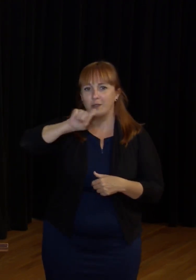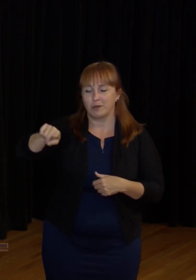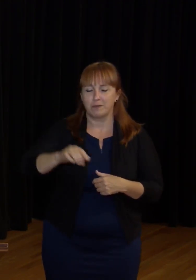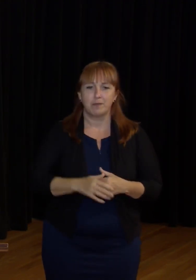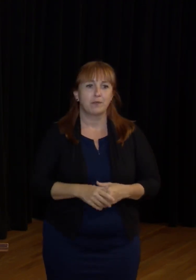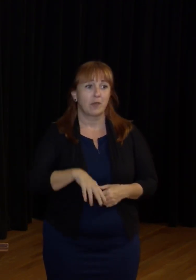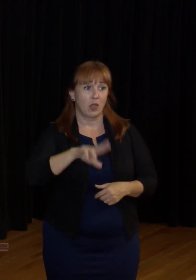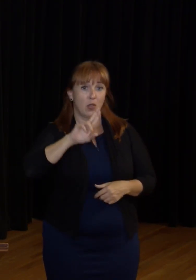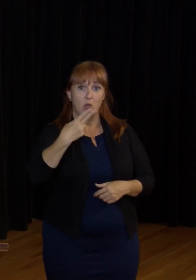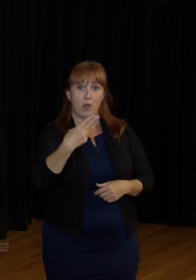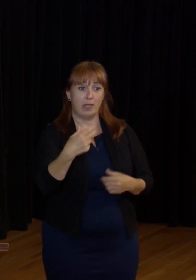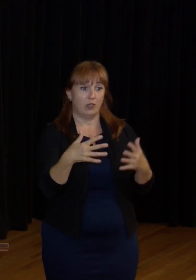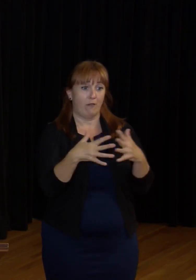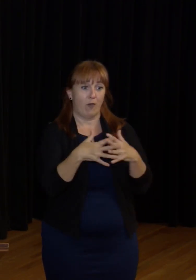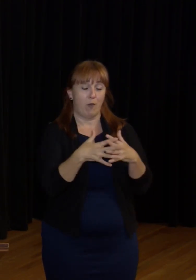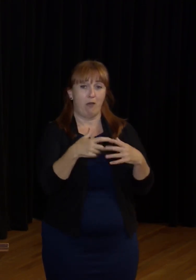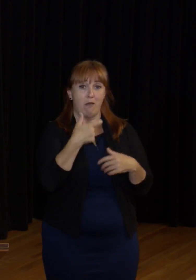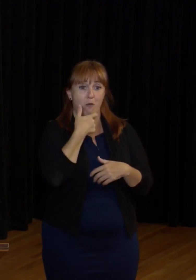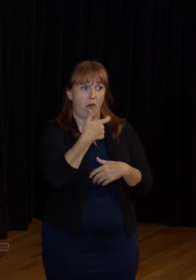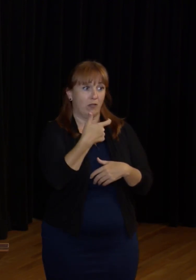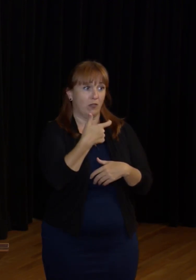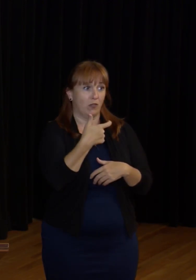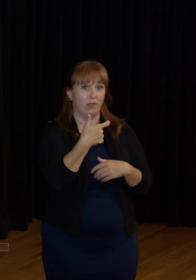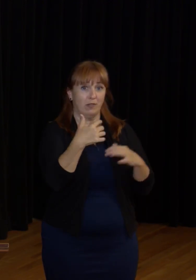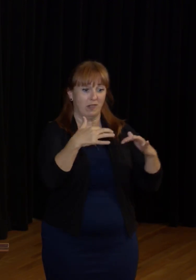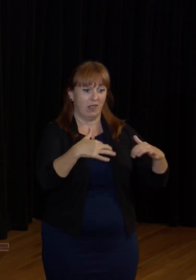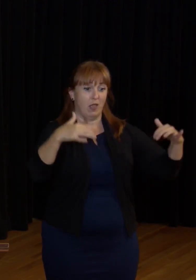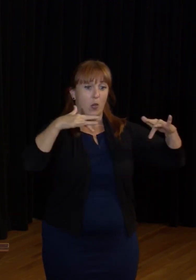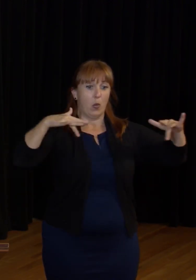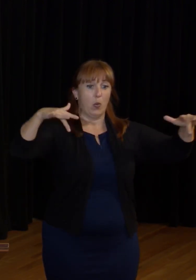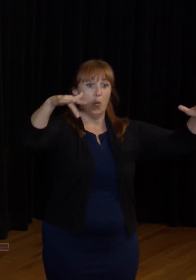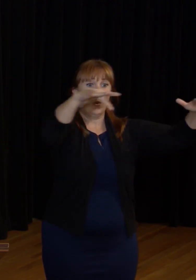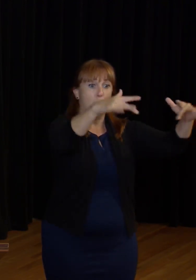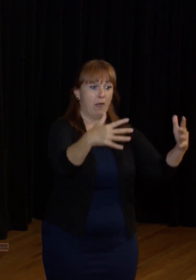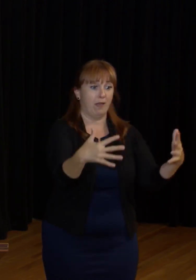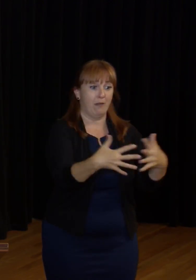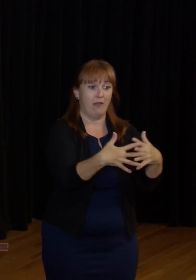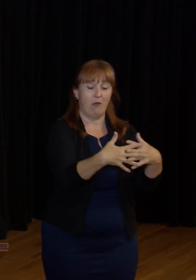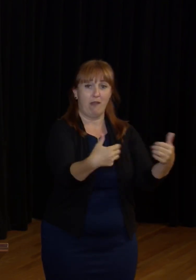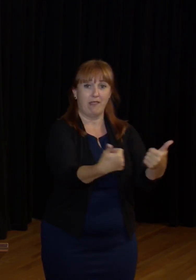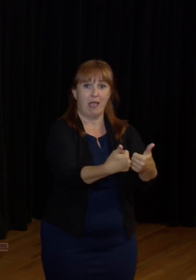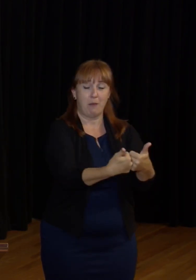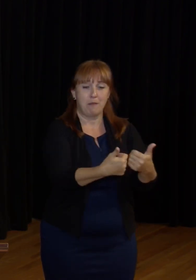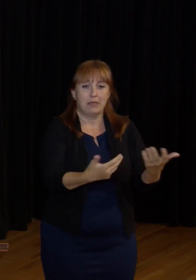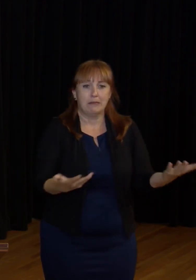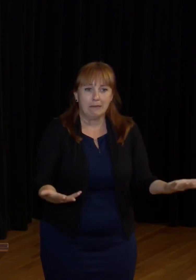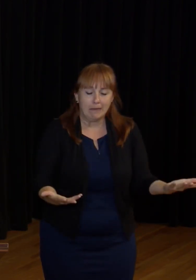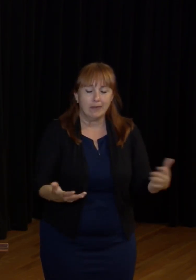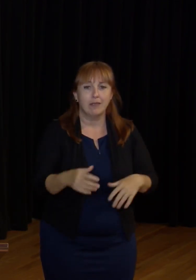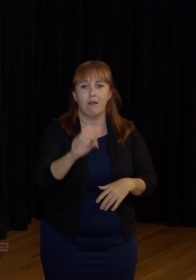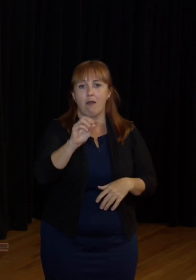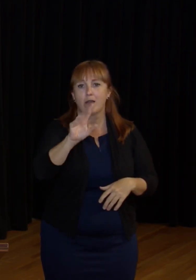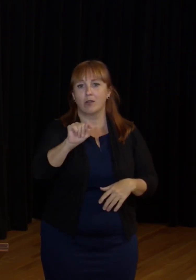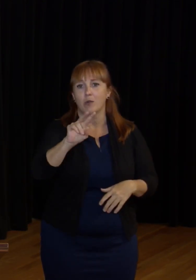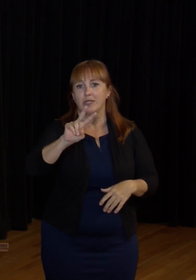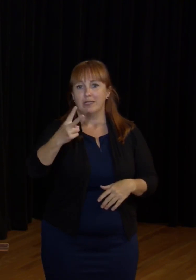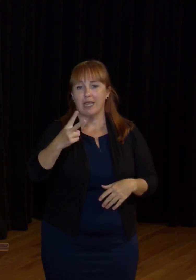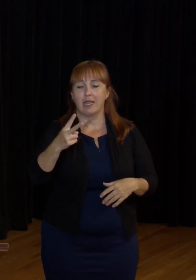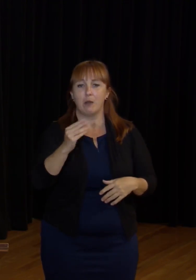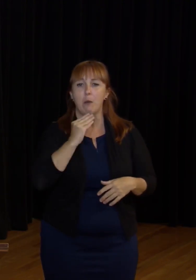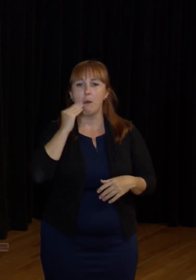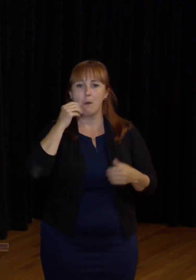watched the UH football game this past weekend with nobody in the stands obviously comes to mind. I know they have a Knicks homecoming game on October 2nd. But I think